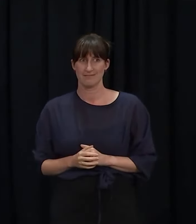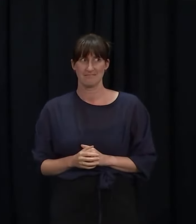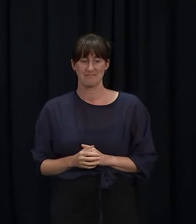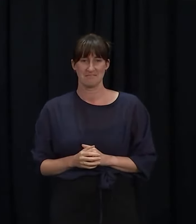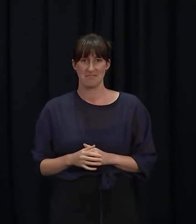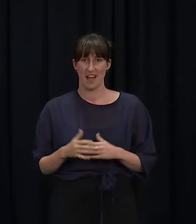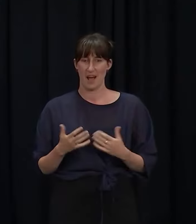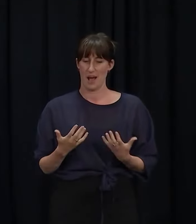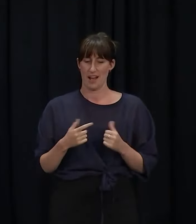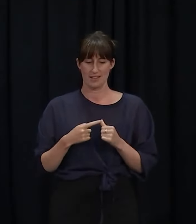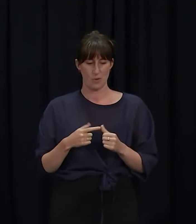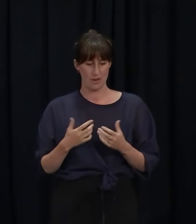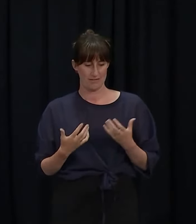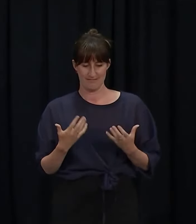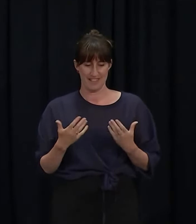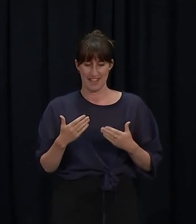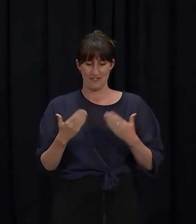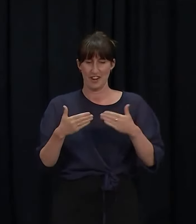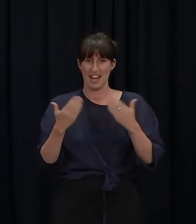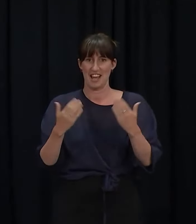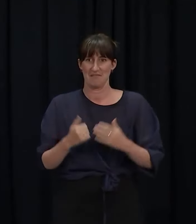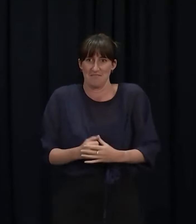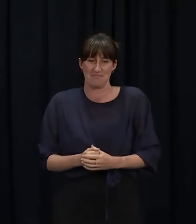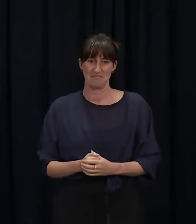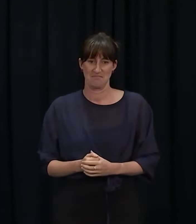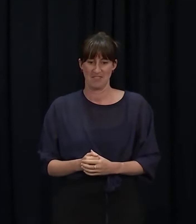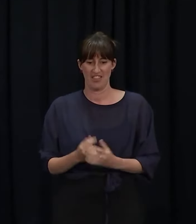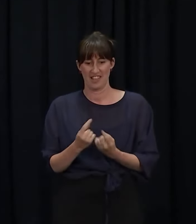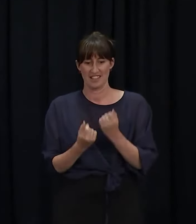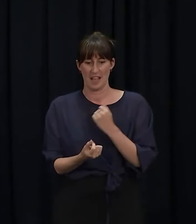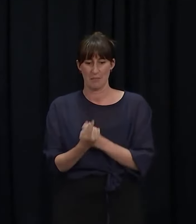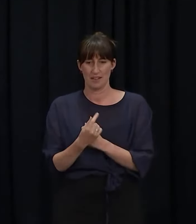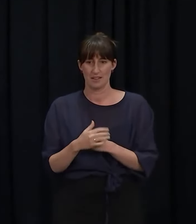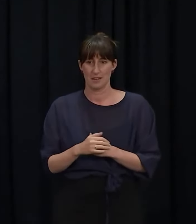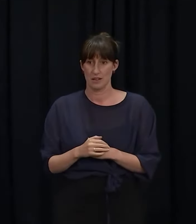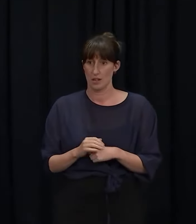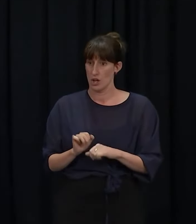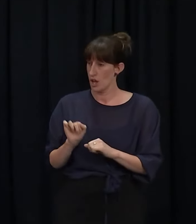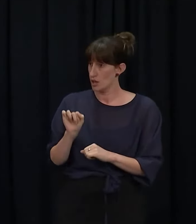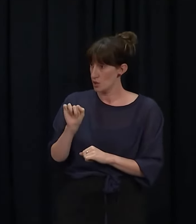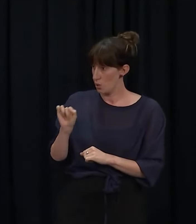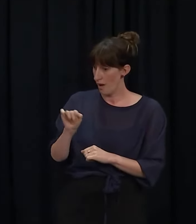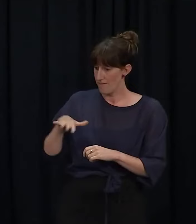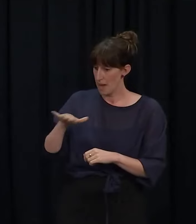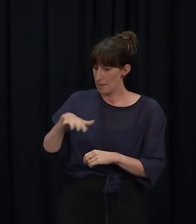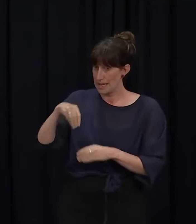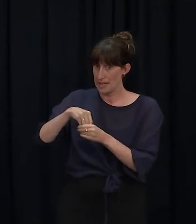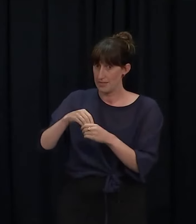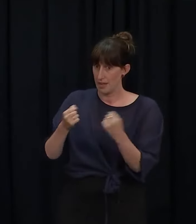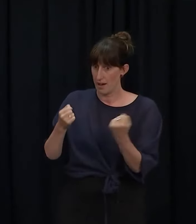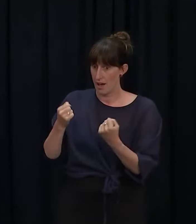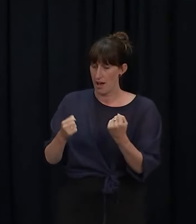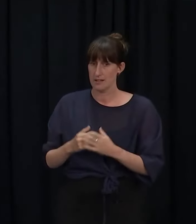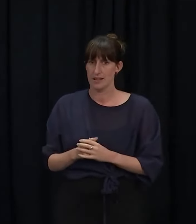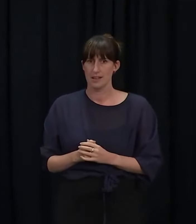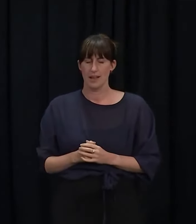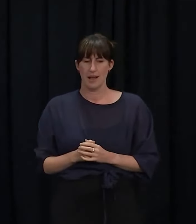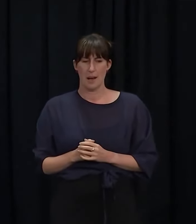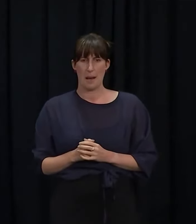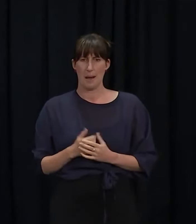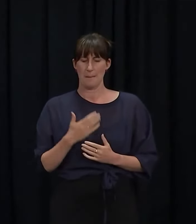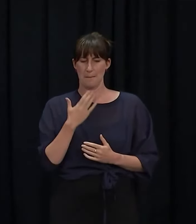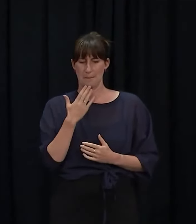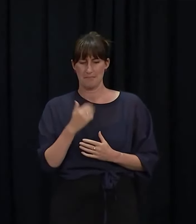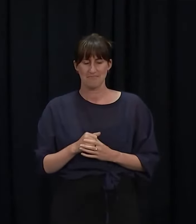different experiences in this job, and that I saw as just another day. In the vehicle? Oh, look, if you wouldn't mind, I always a bit